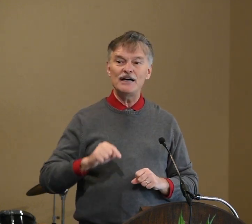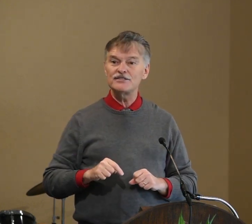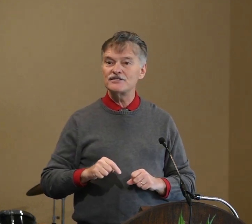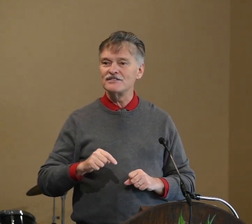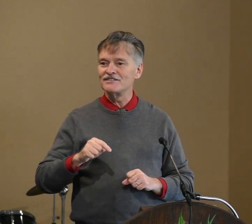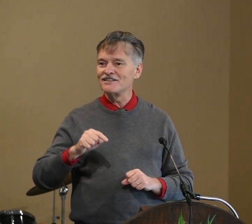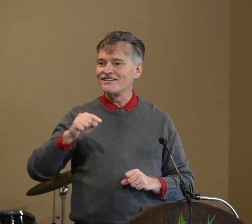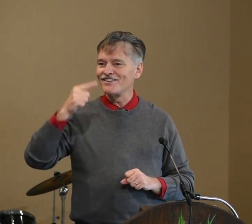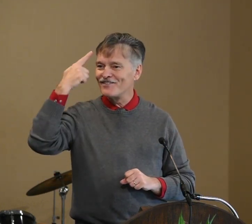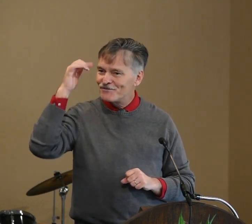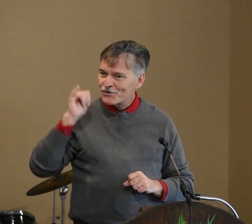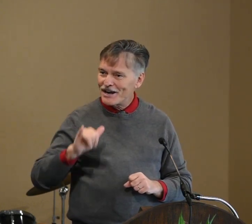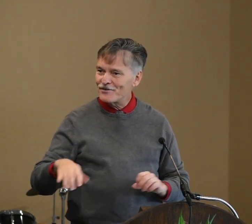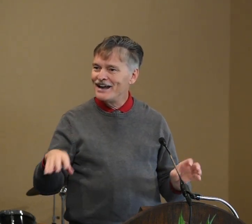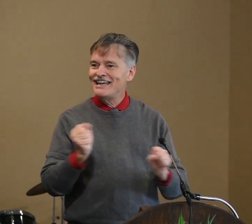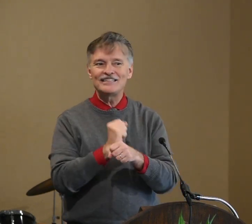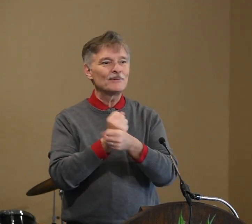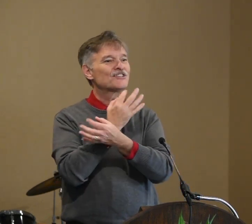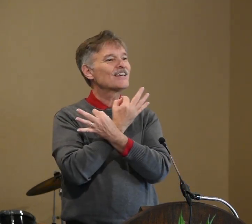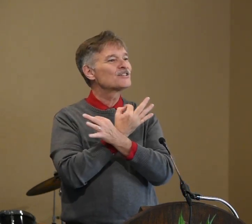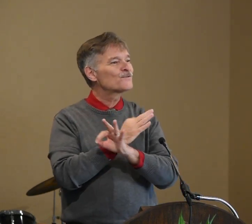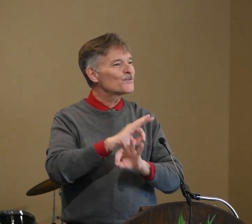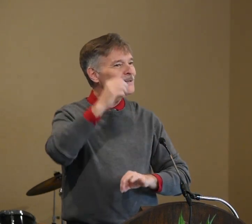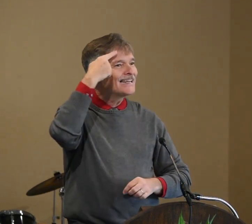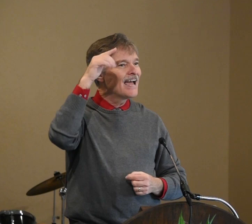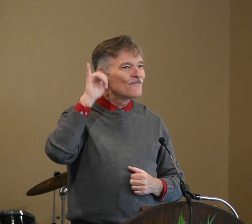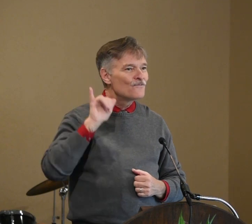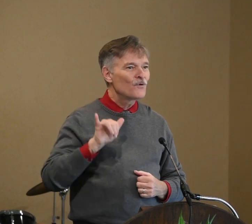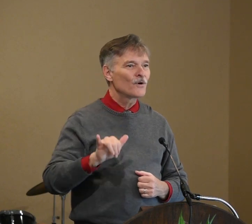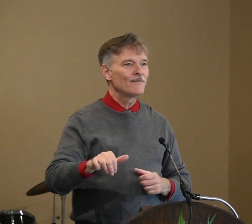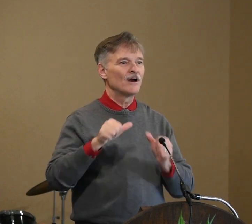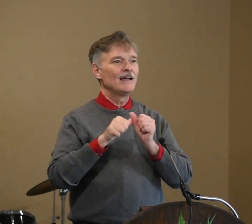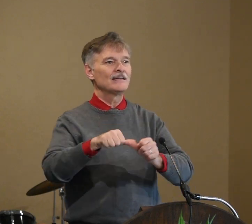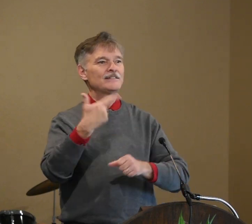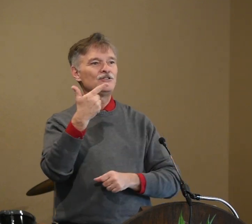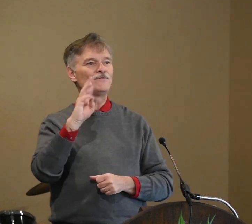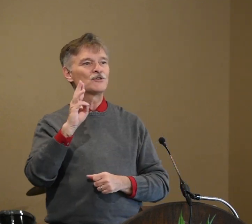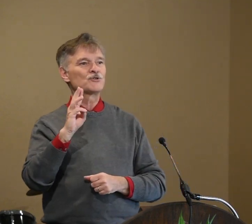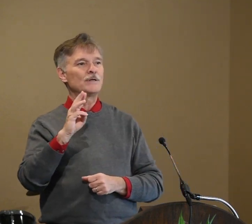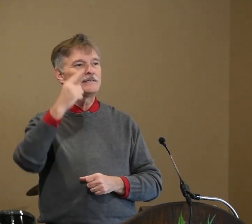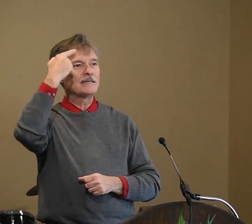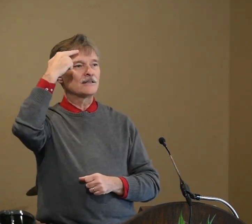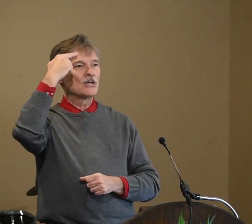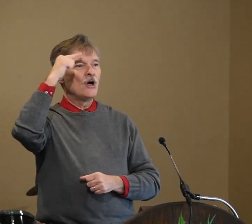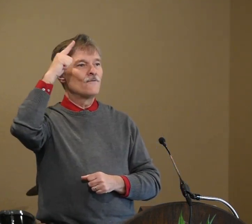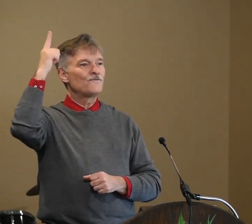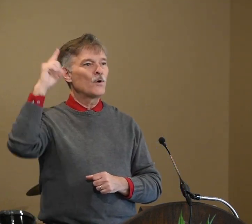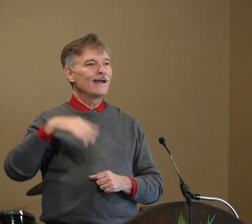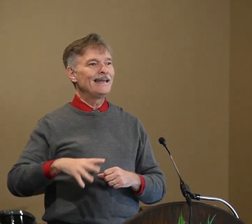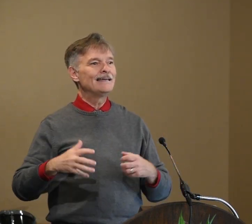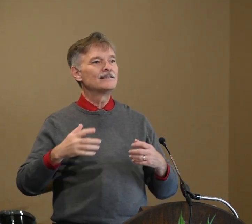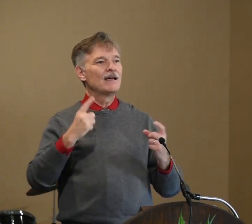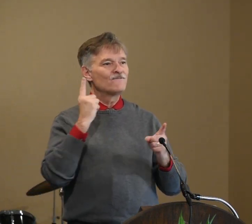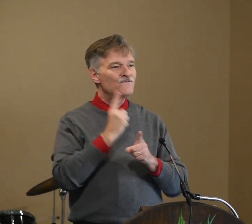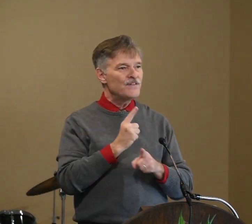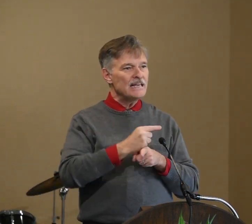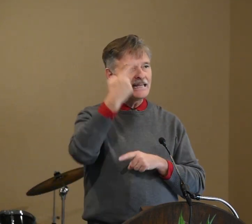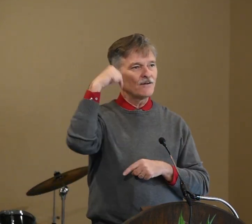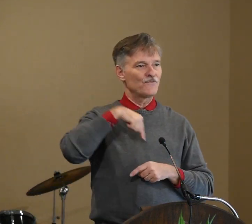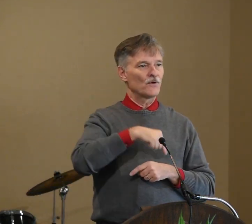us forever. He's able to set us free forever. Continue verse 26. For it is fitting for